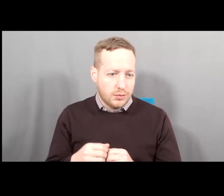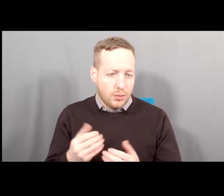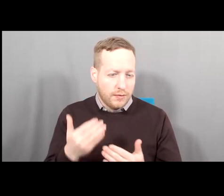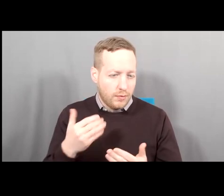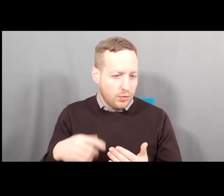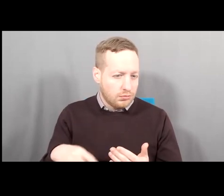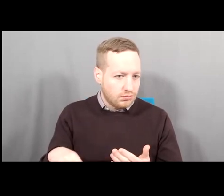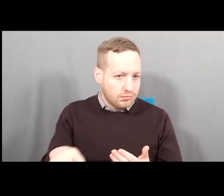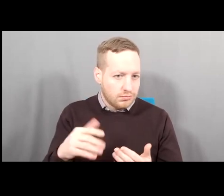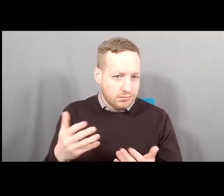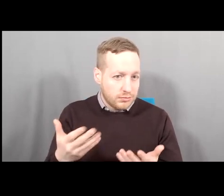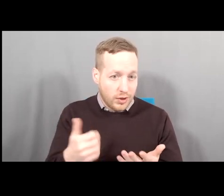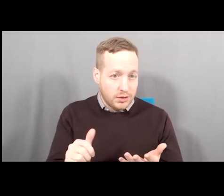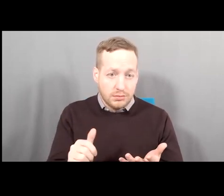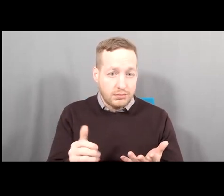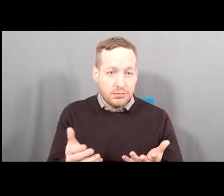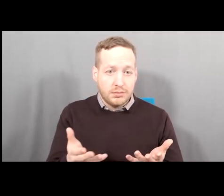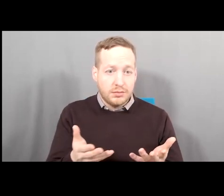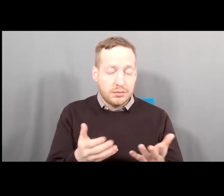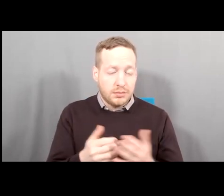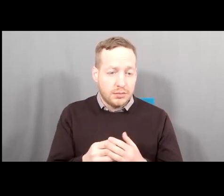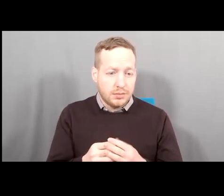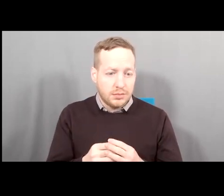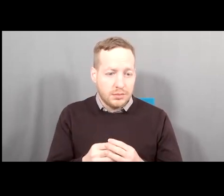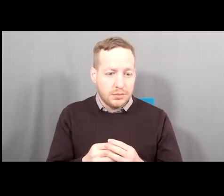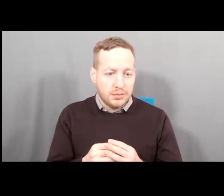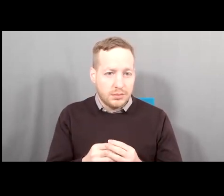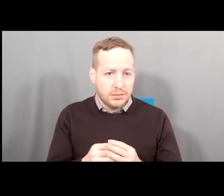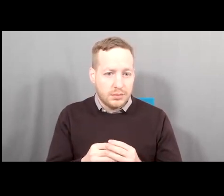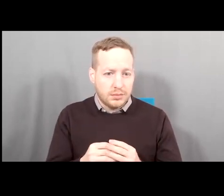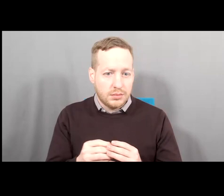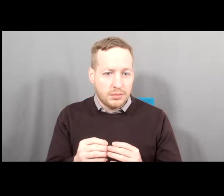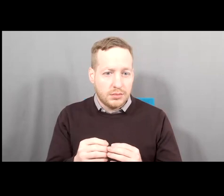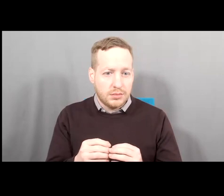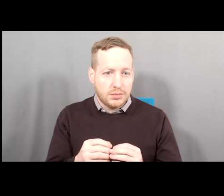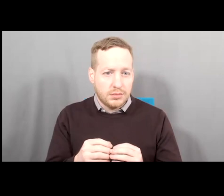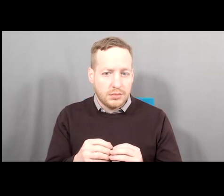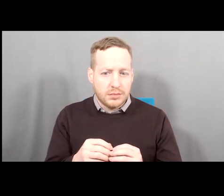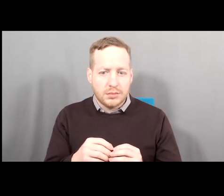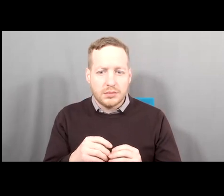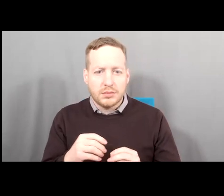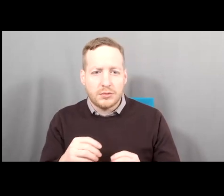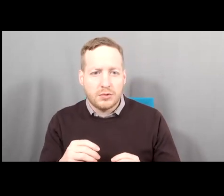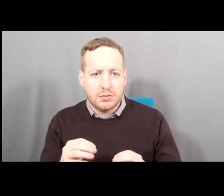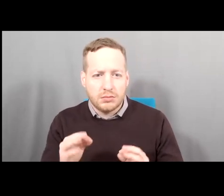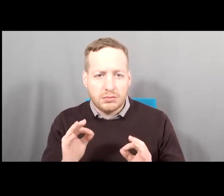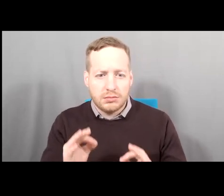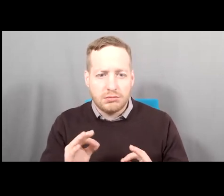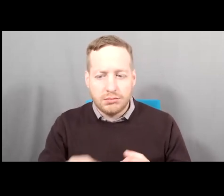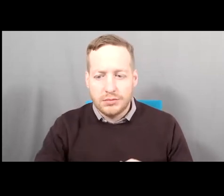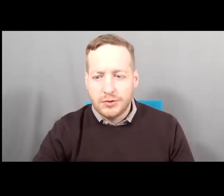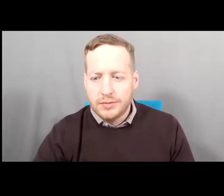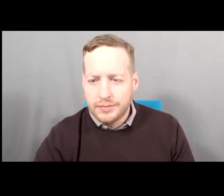this, I'd like to move on to other items in the agenda. But I'm willing to get some last